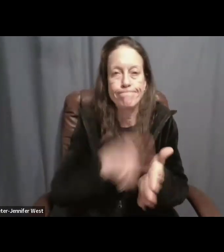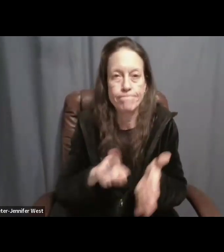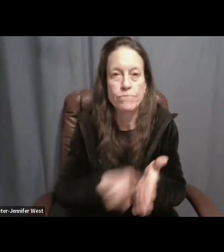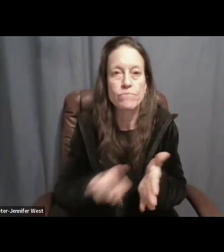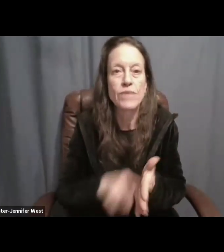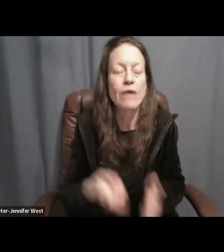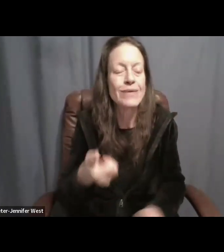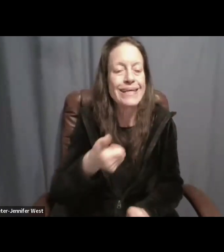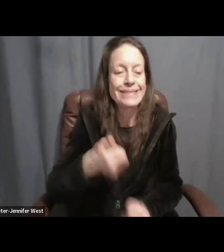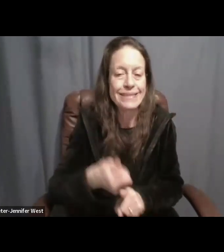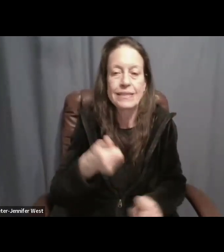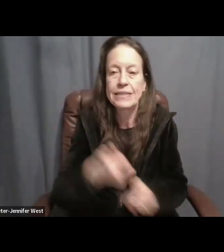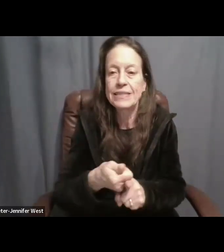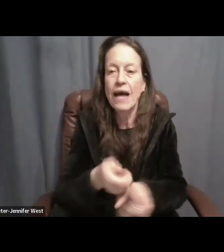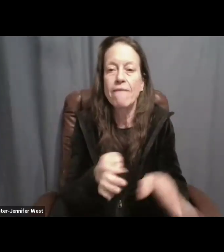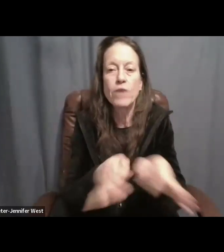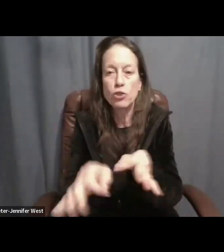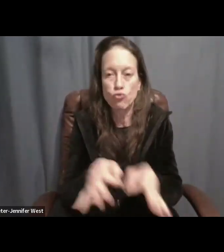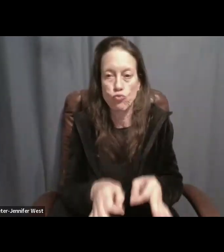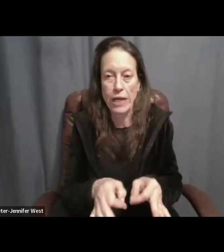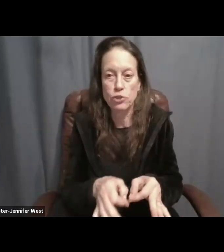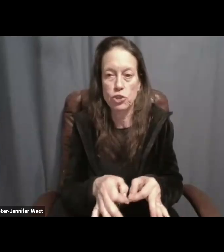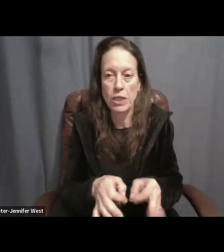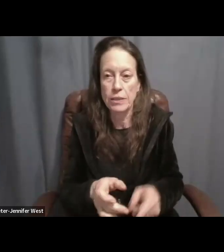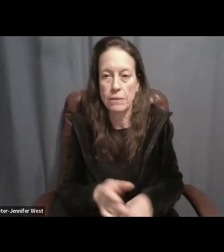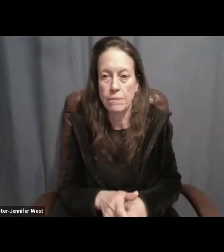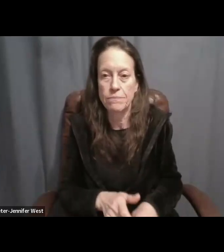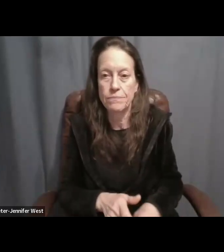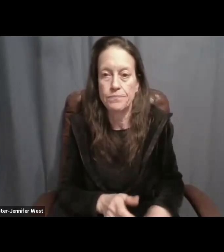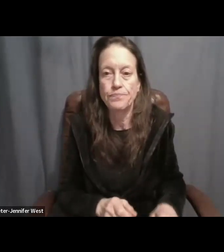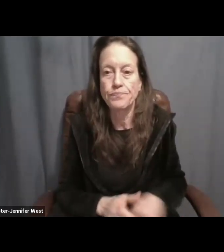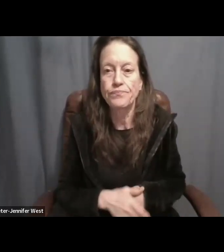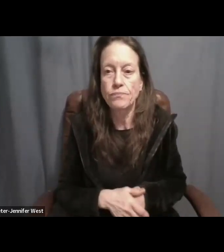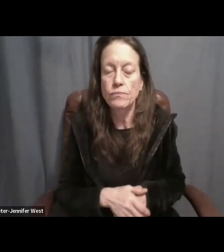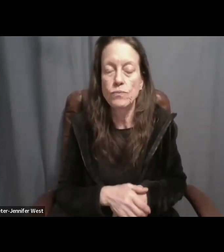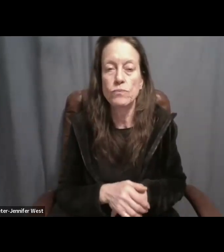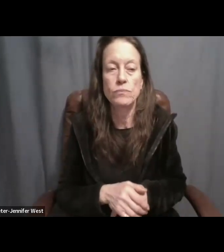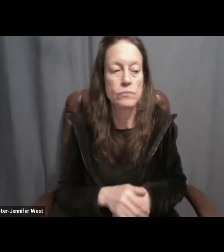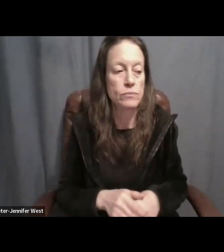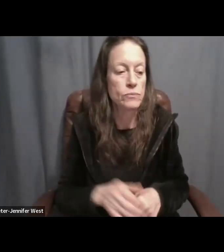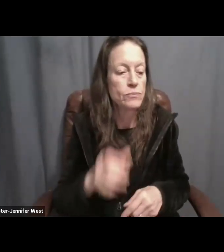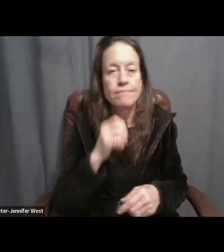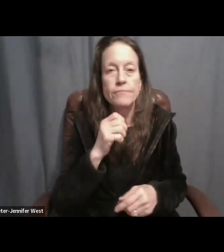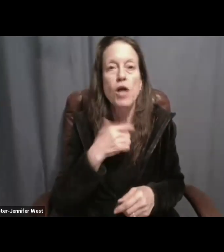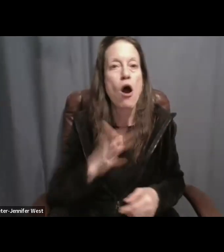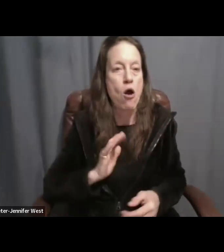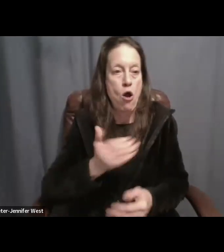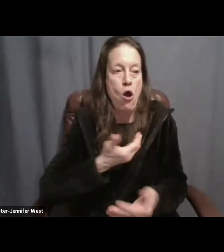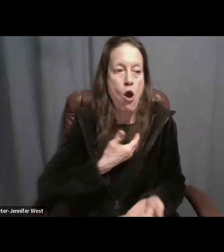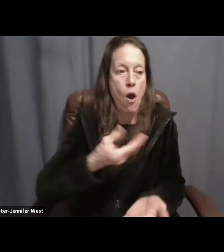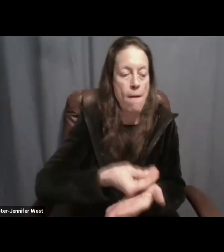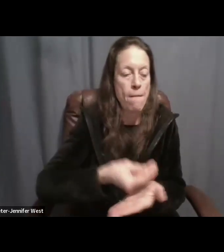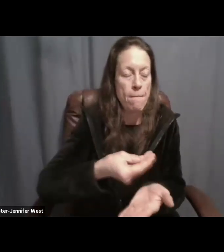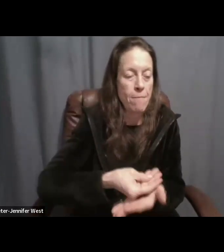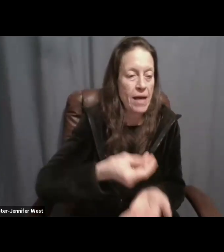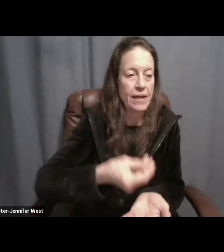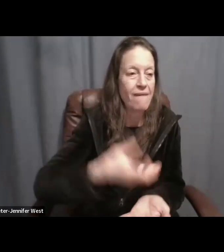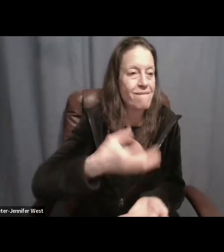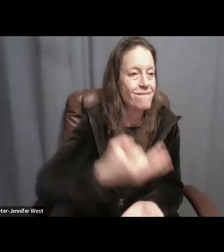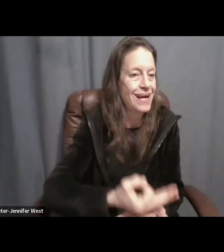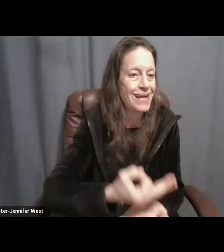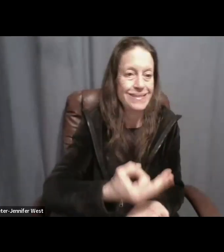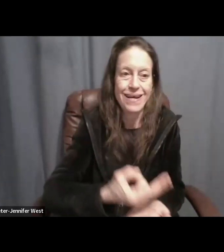2009 we were in self-direction. We didn't have much of a budget because at that time, the